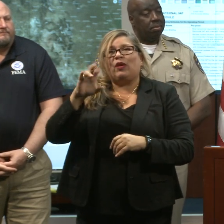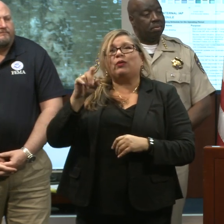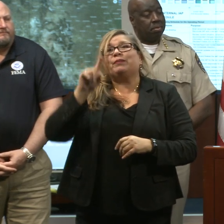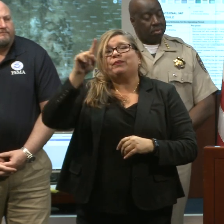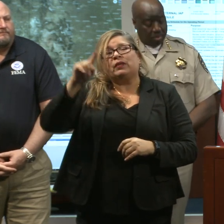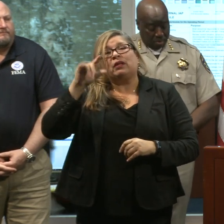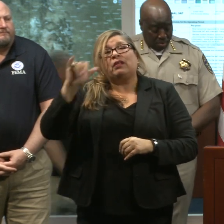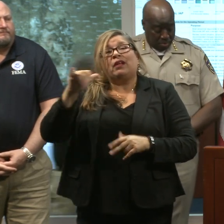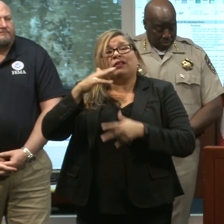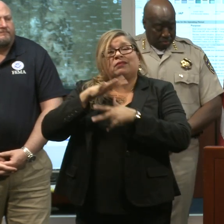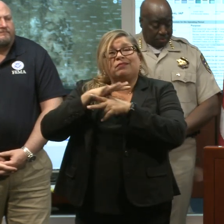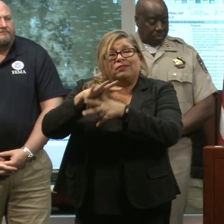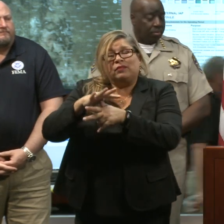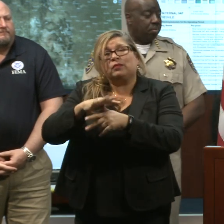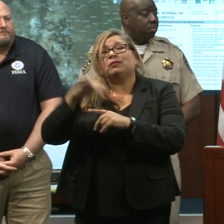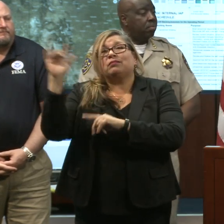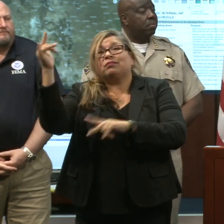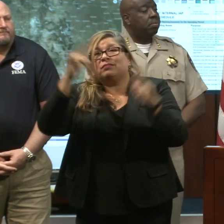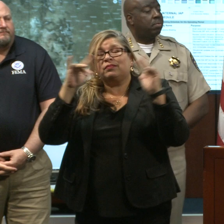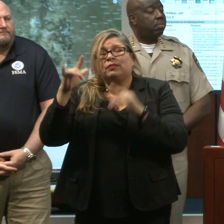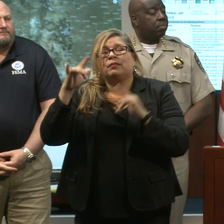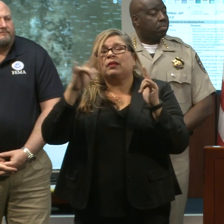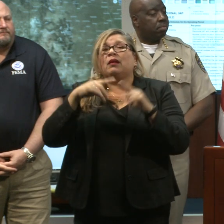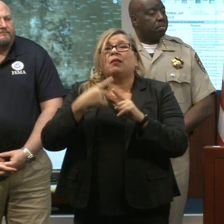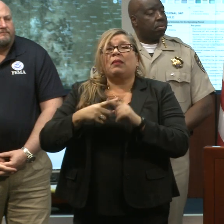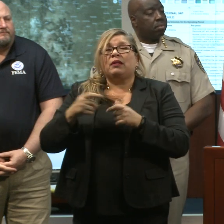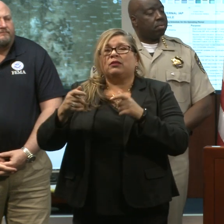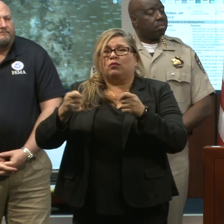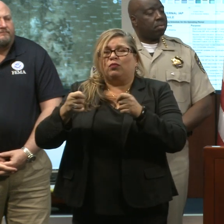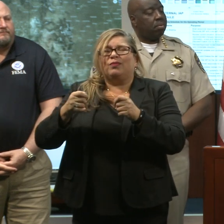crews that are flying both manned and unmanned aircraft for incident